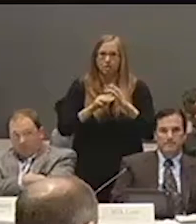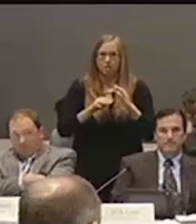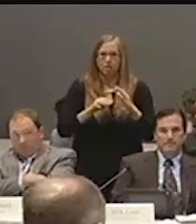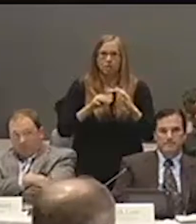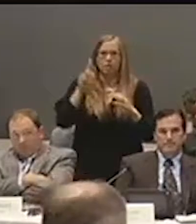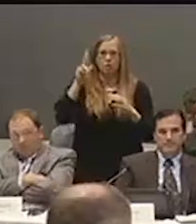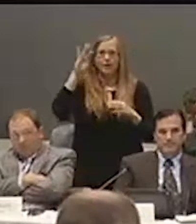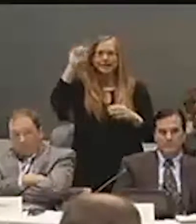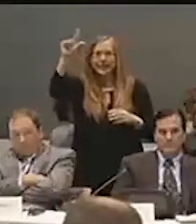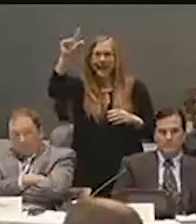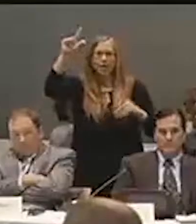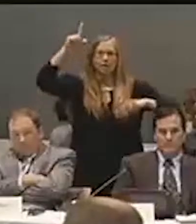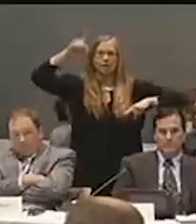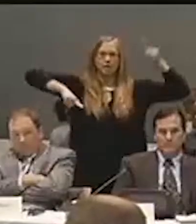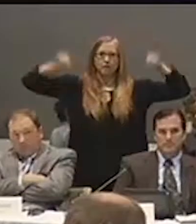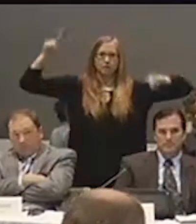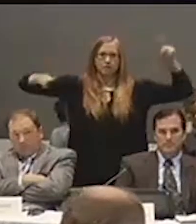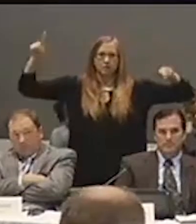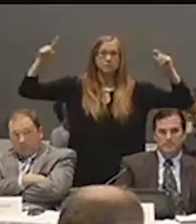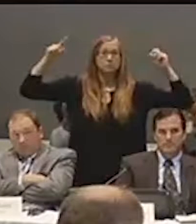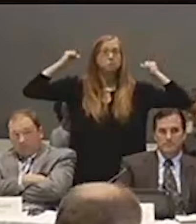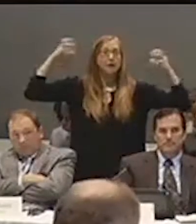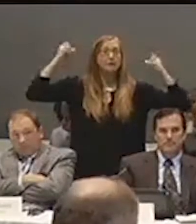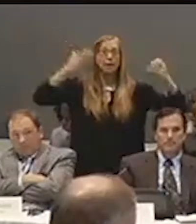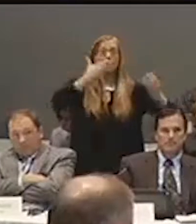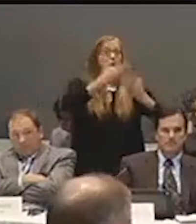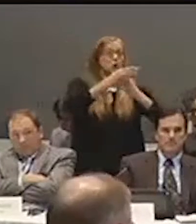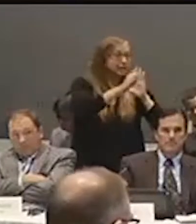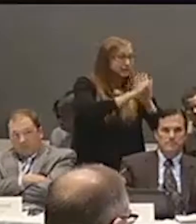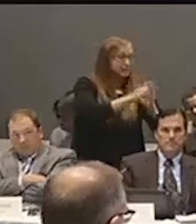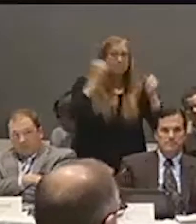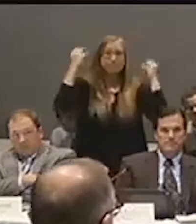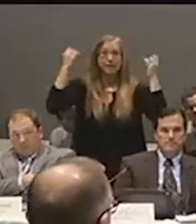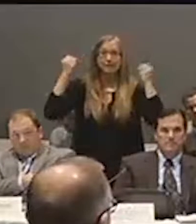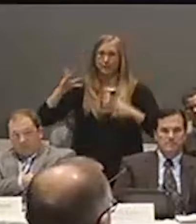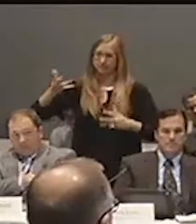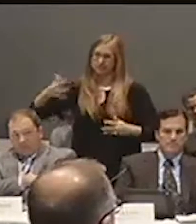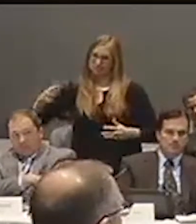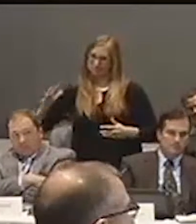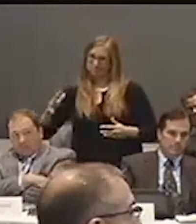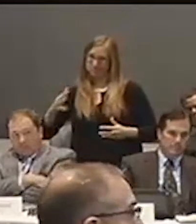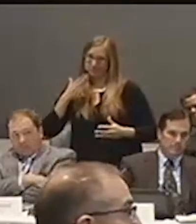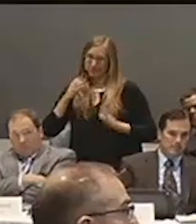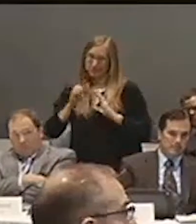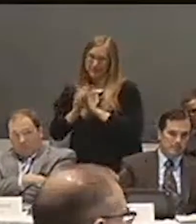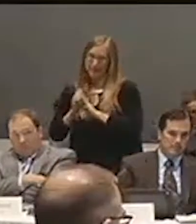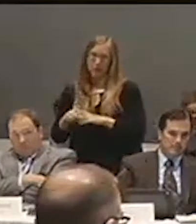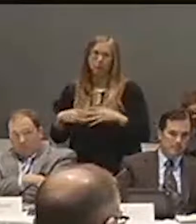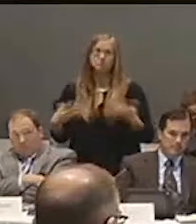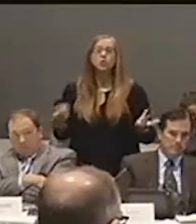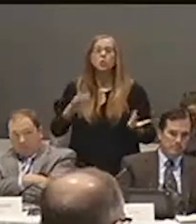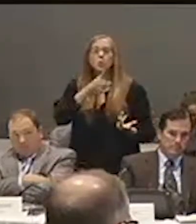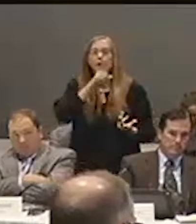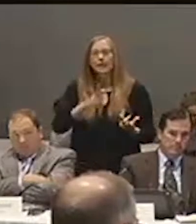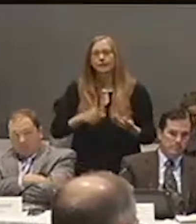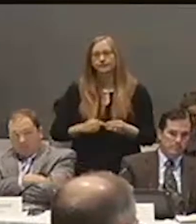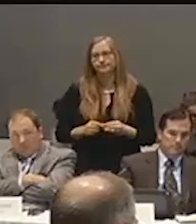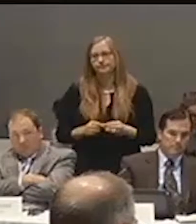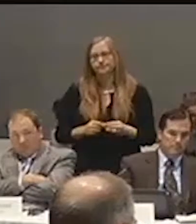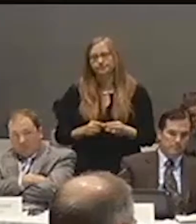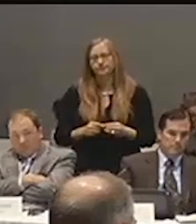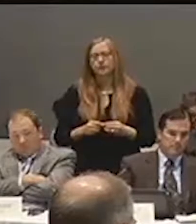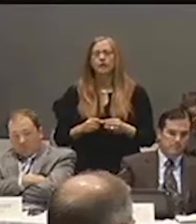retail. There's many good examples, and then there's many not so good examples. So I think you have to craft